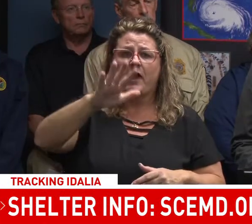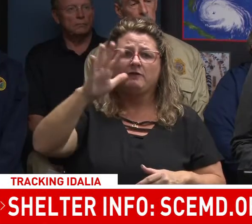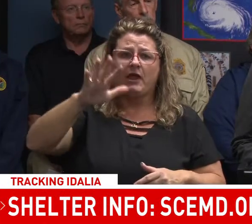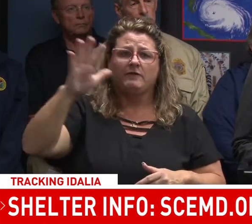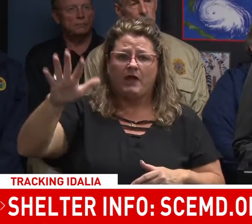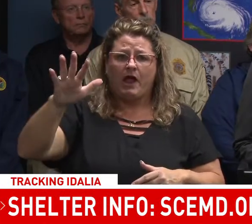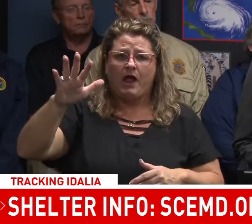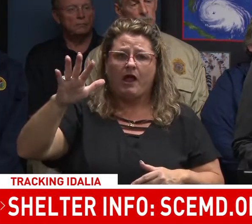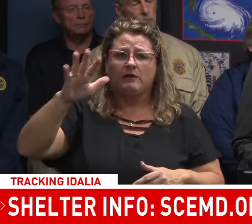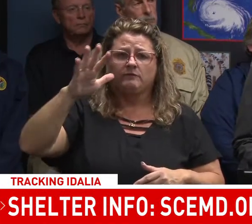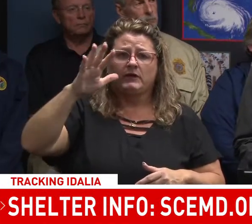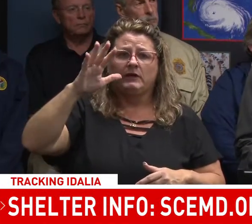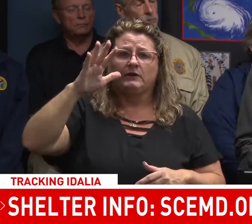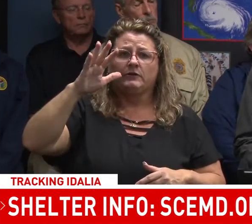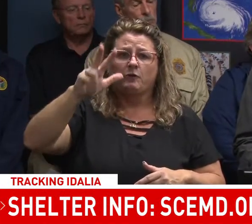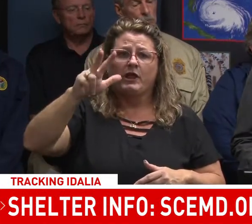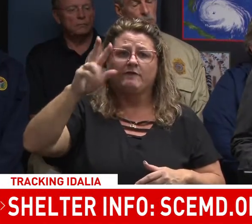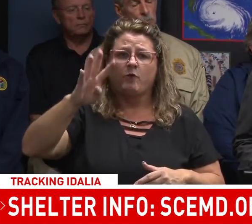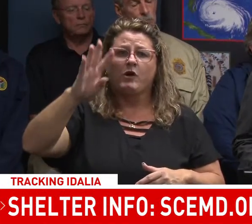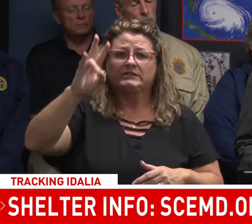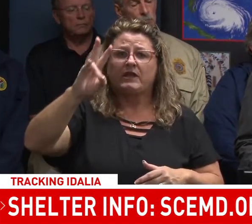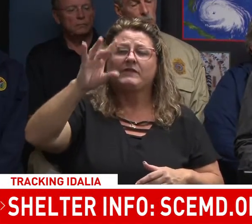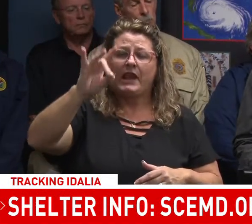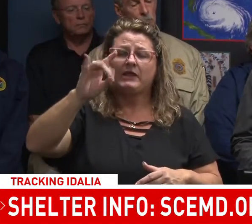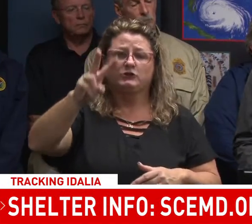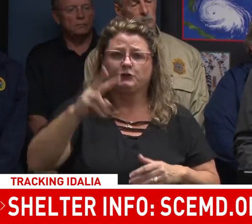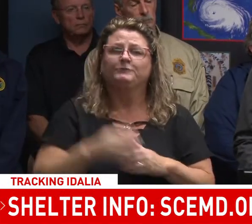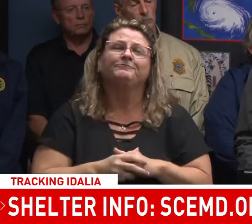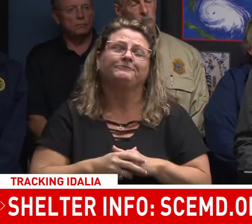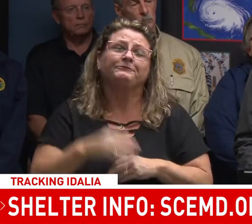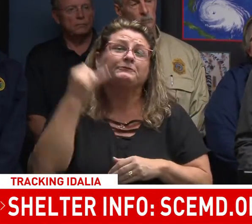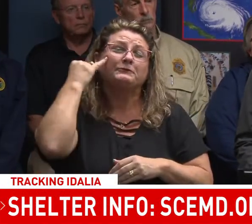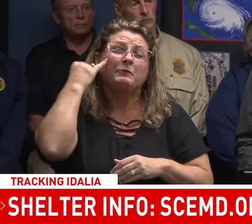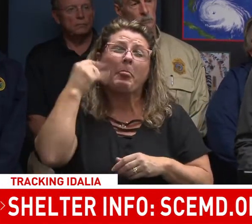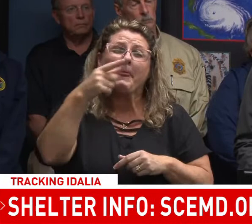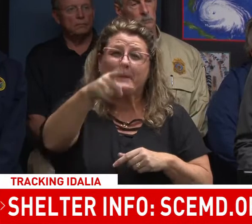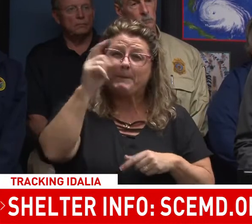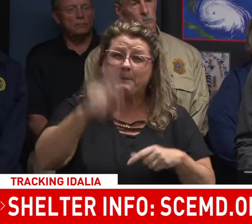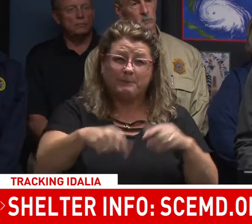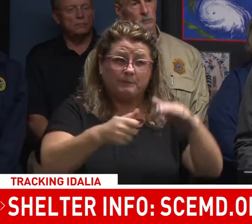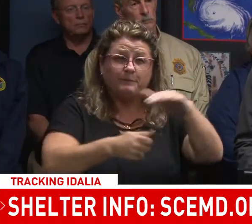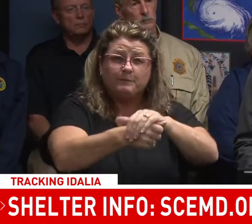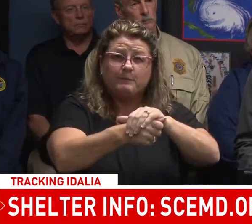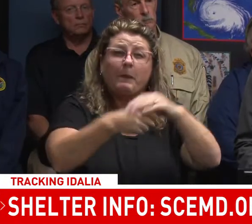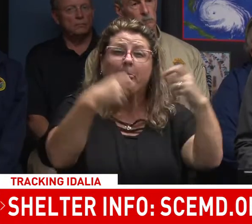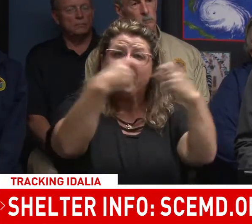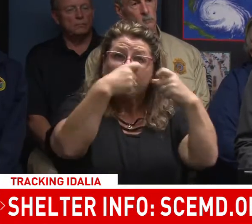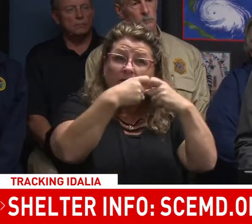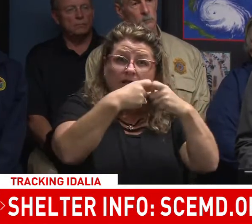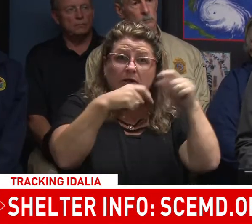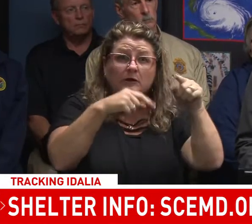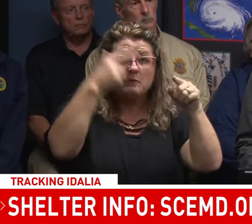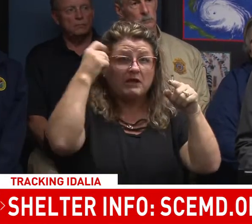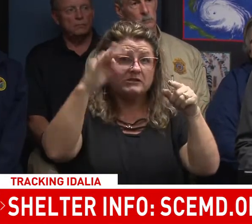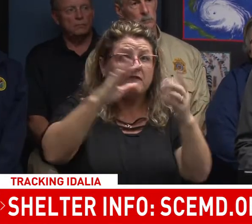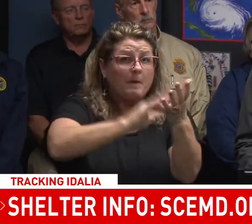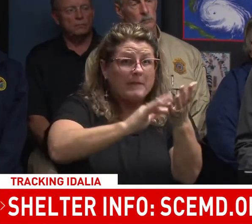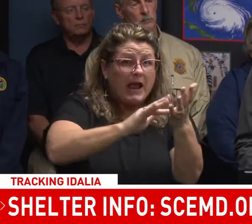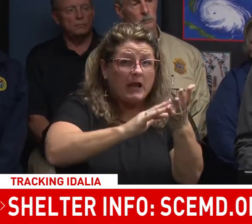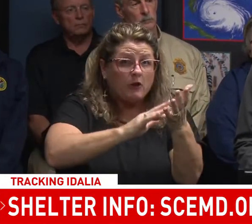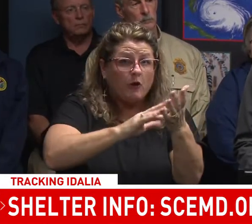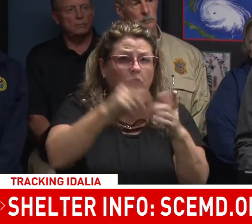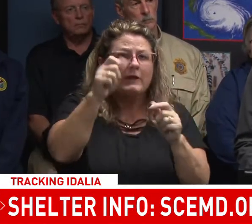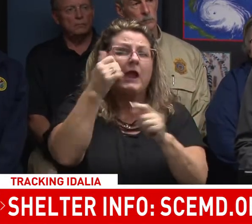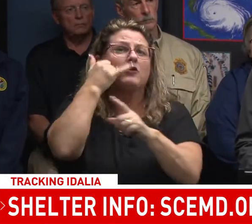1-855-472-3423. Thank you. If you are an individual in need of sheltering and have electricity dependency due to a medical condition, you can call